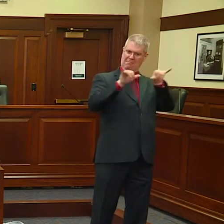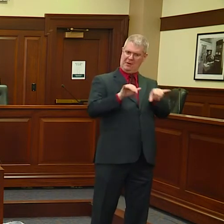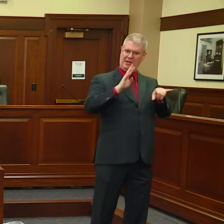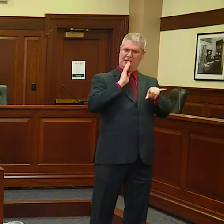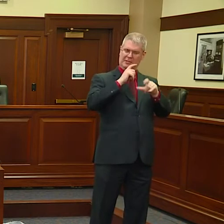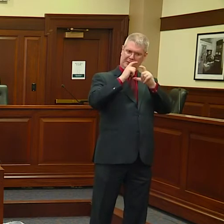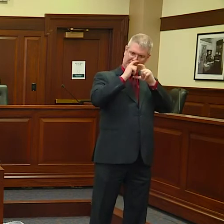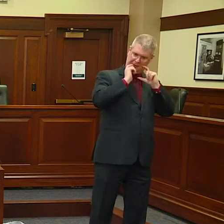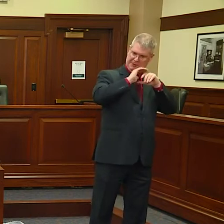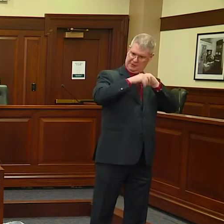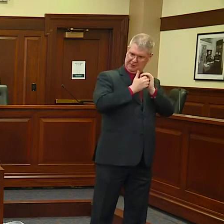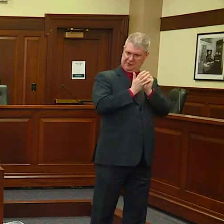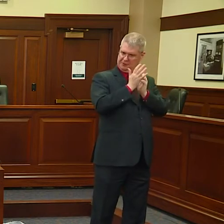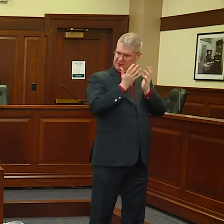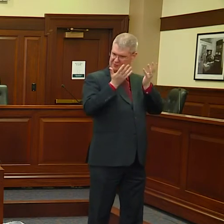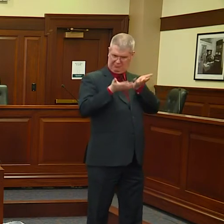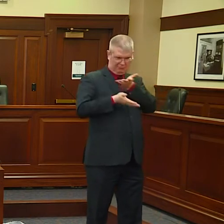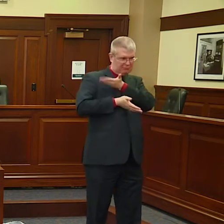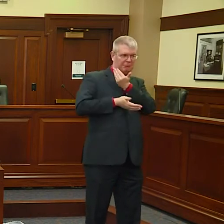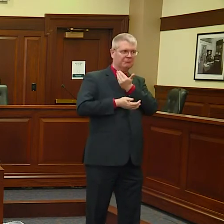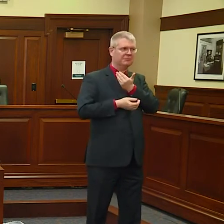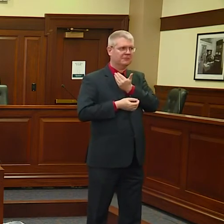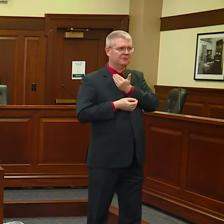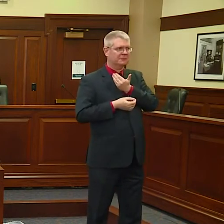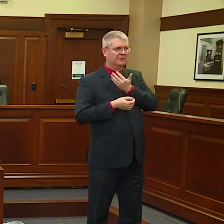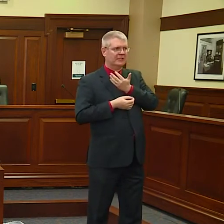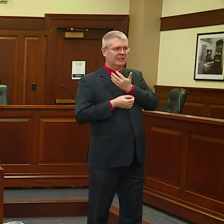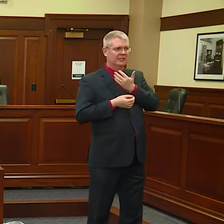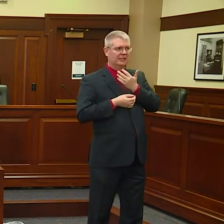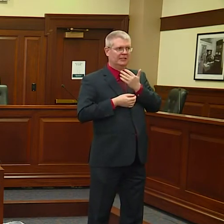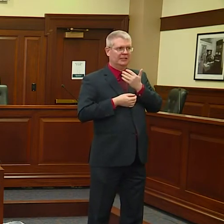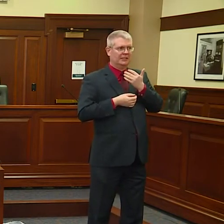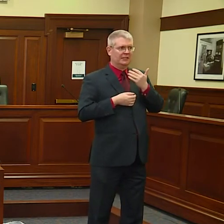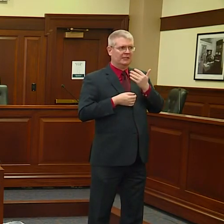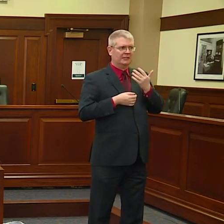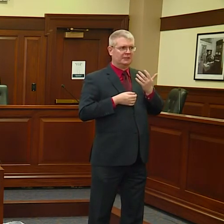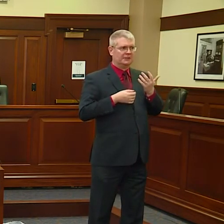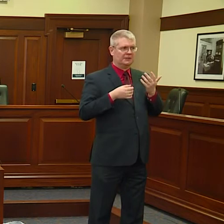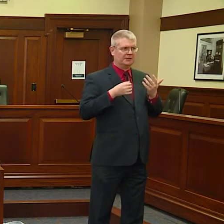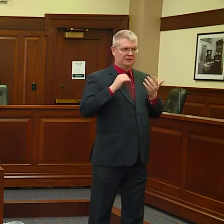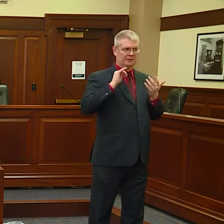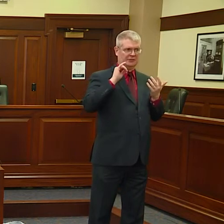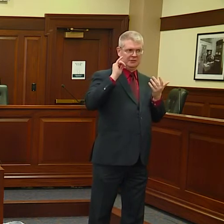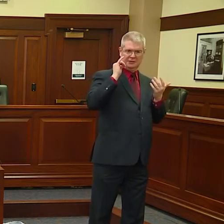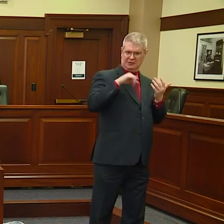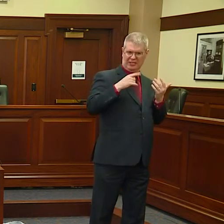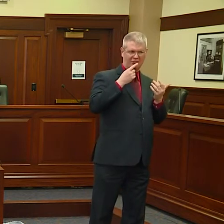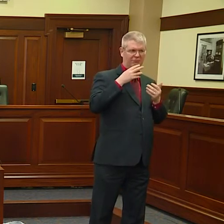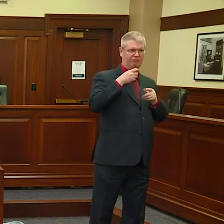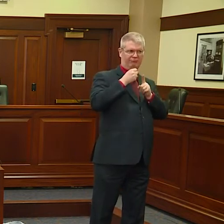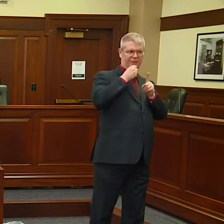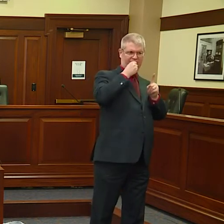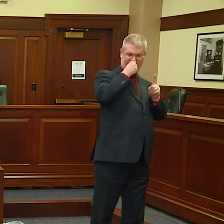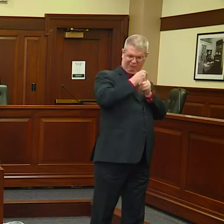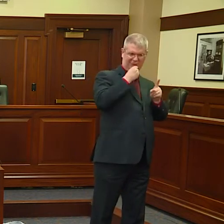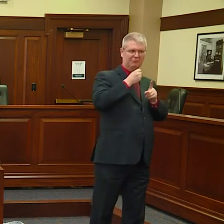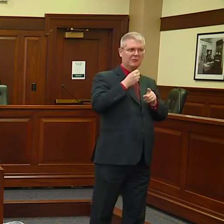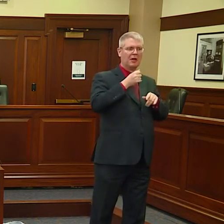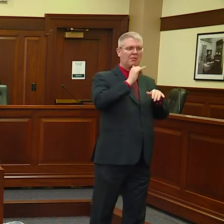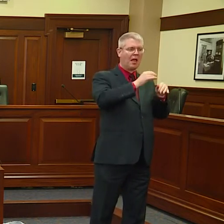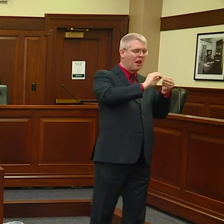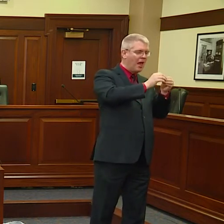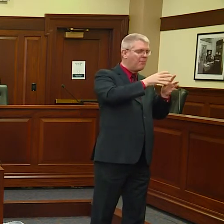the substantial pushback against the stay-at-home order and other statewide measures that you took